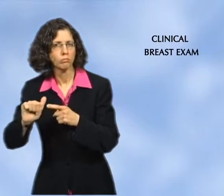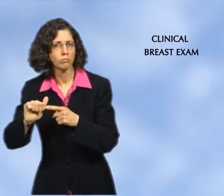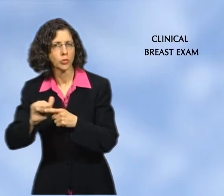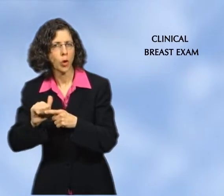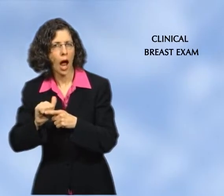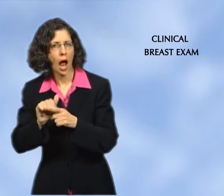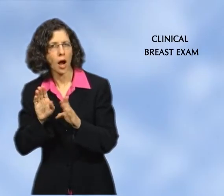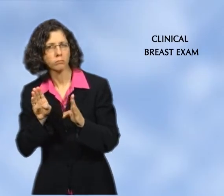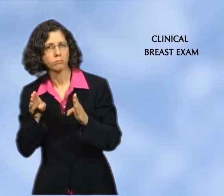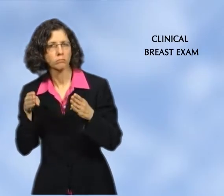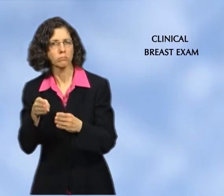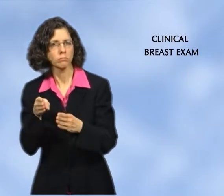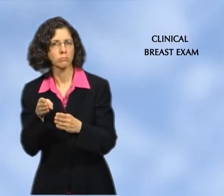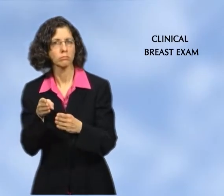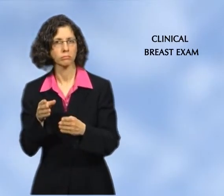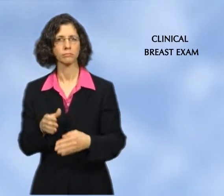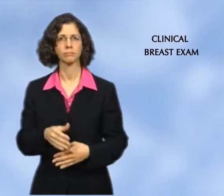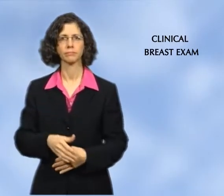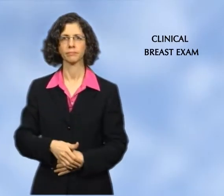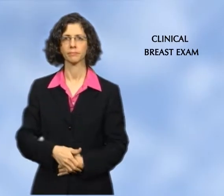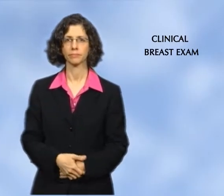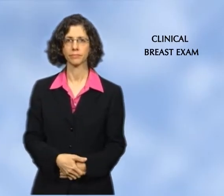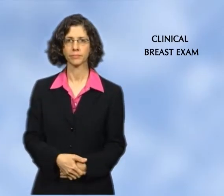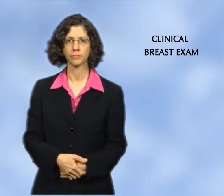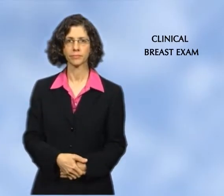trained healthcare professional.